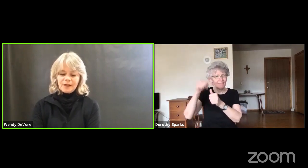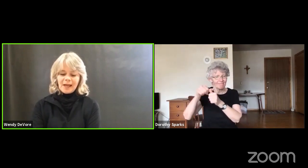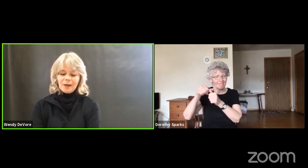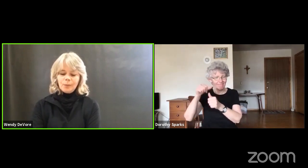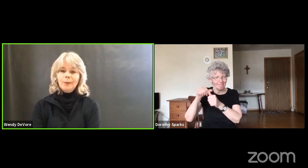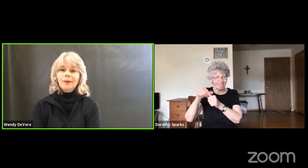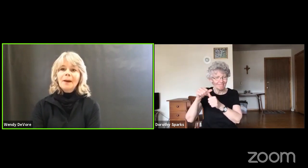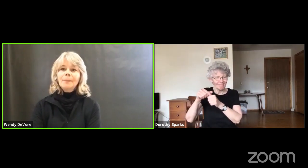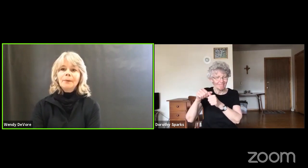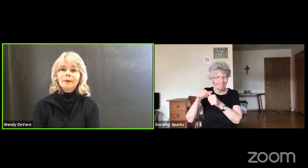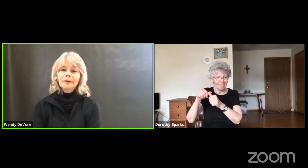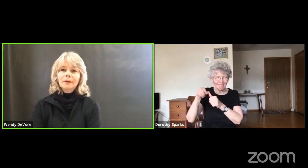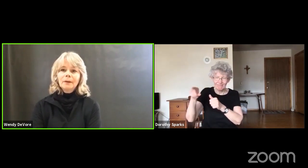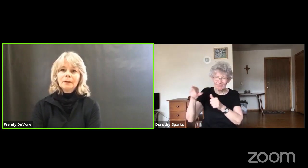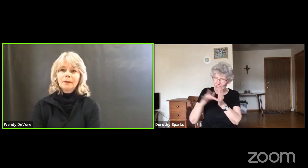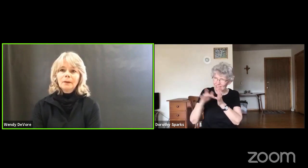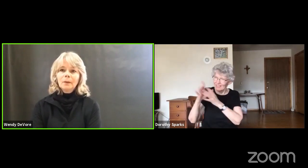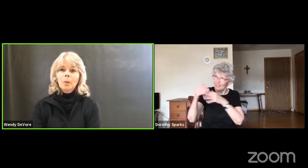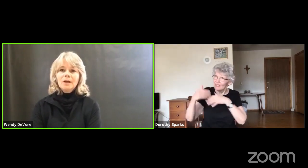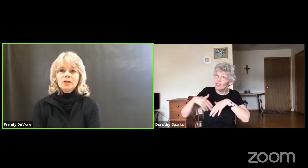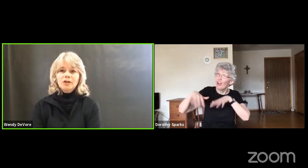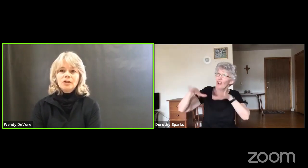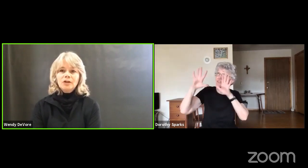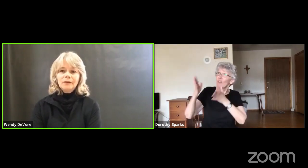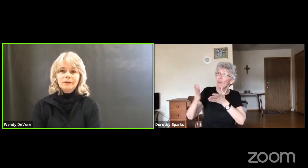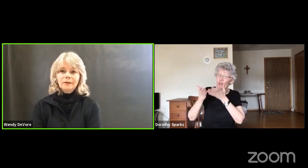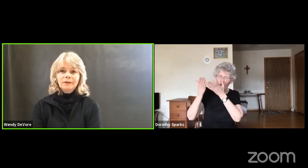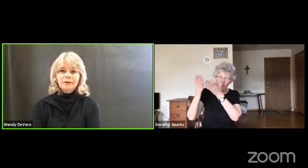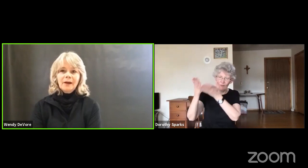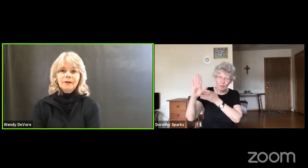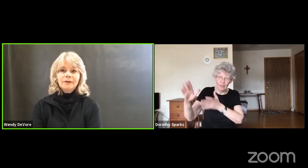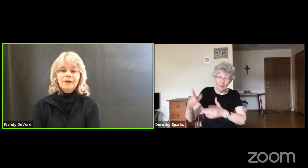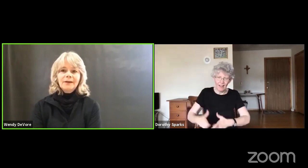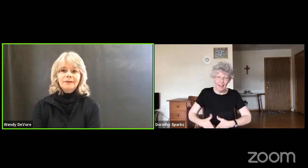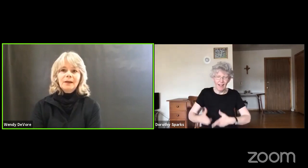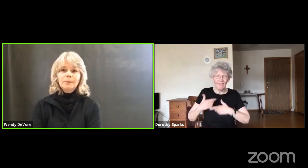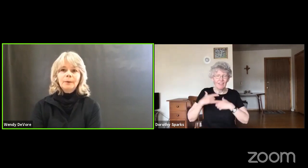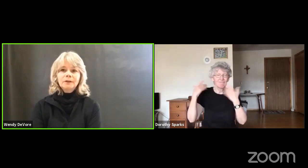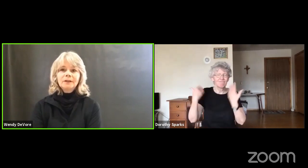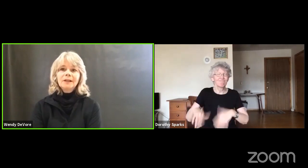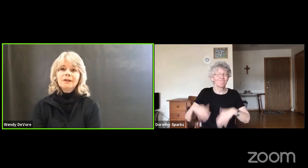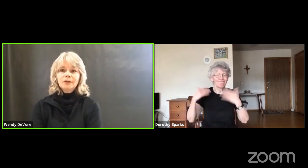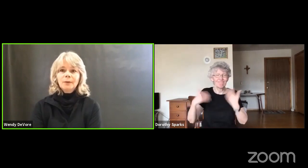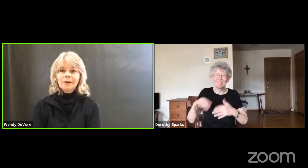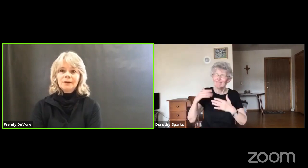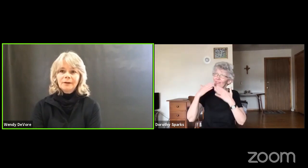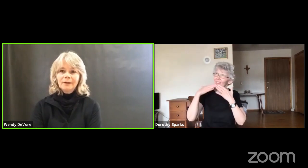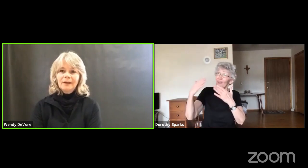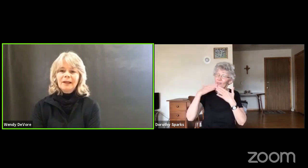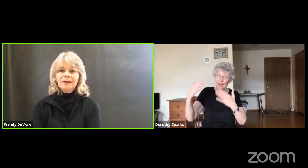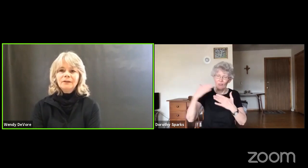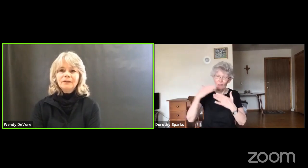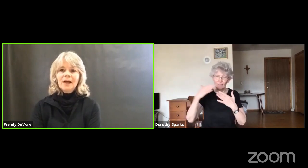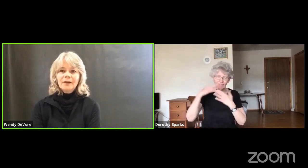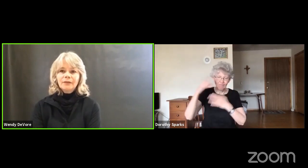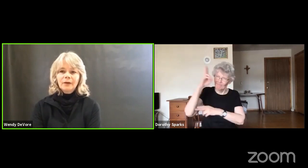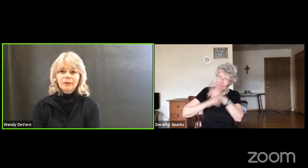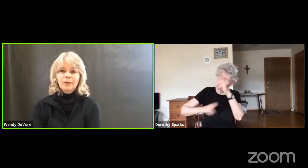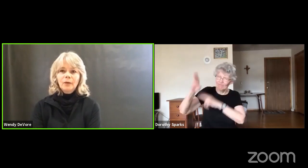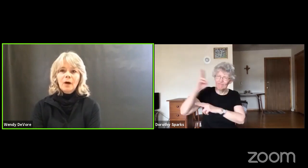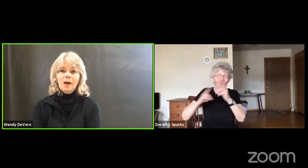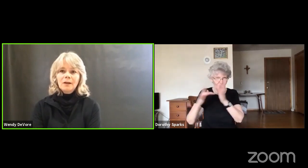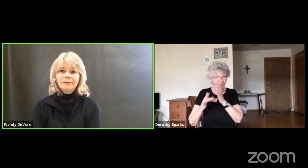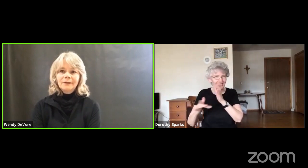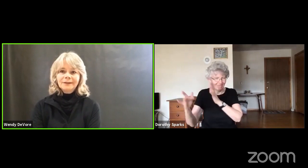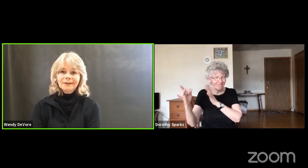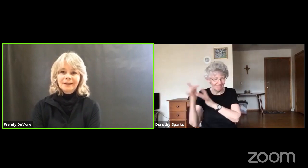And today we remember what Jesus sacrificed and personally surrendered, his life